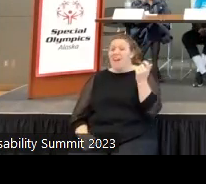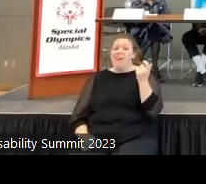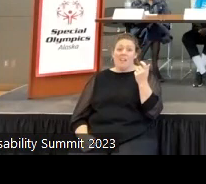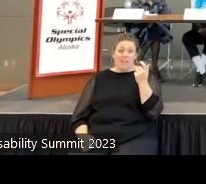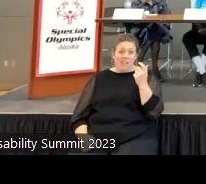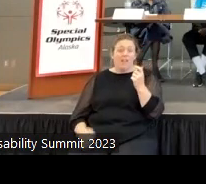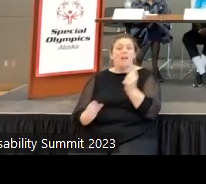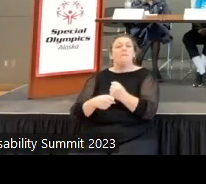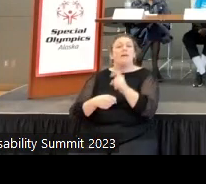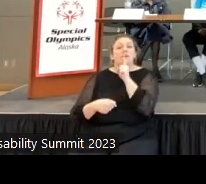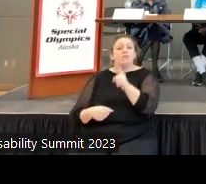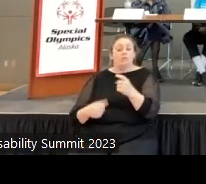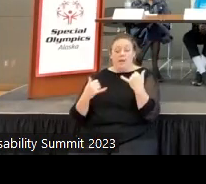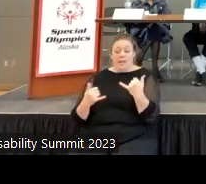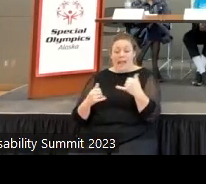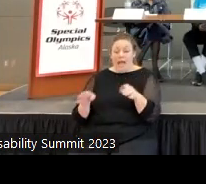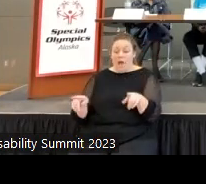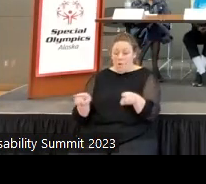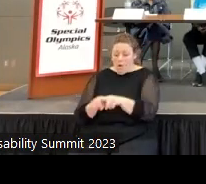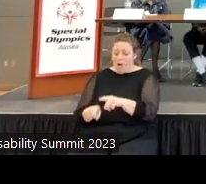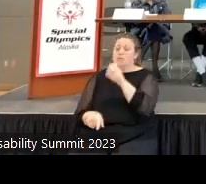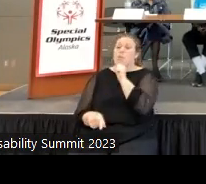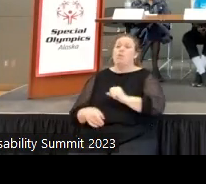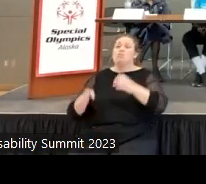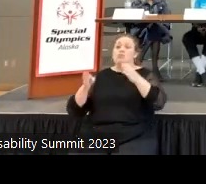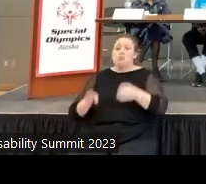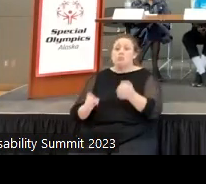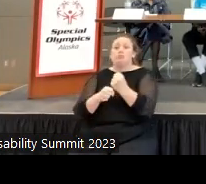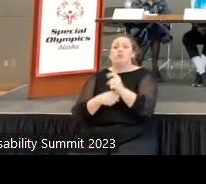youth, our younger people have the same opportunities,